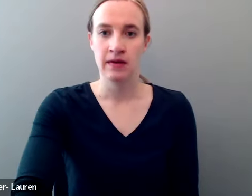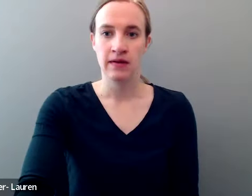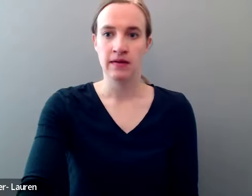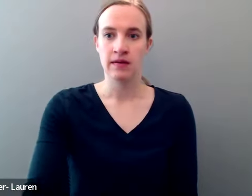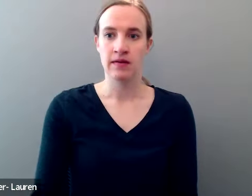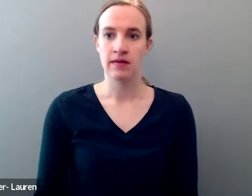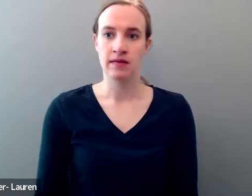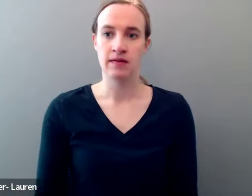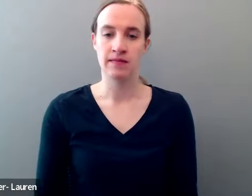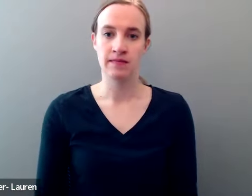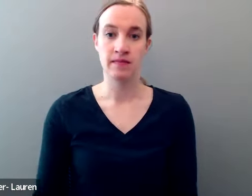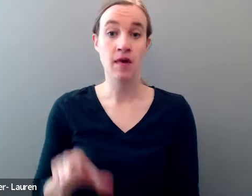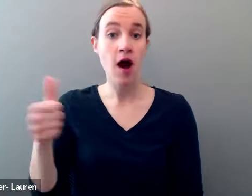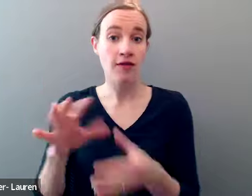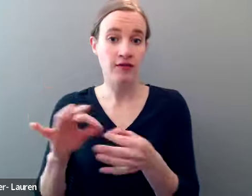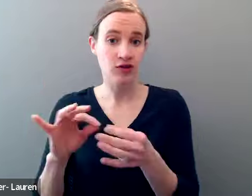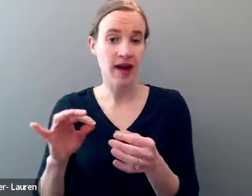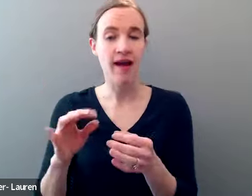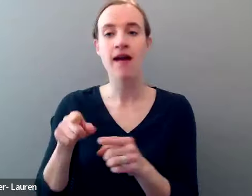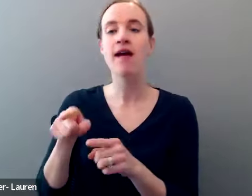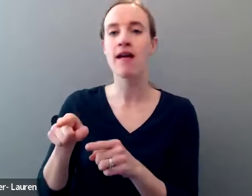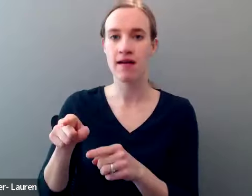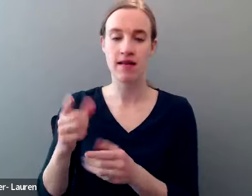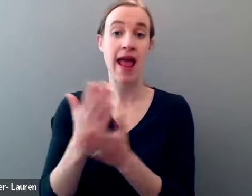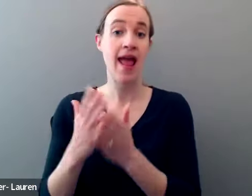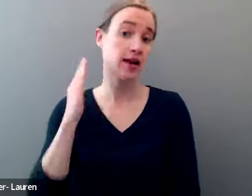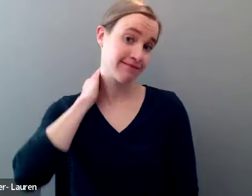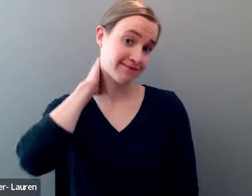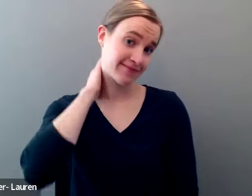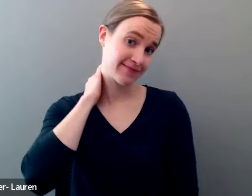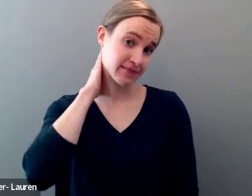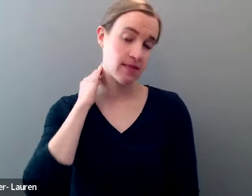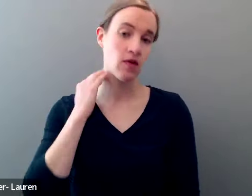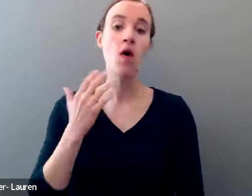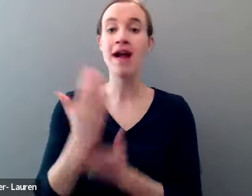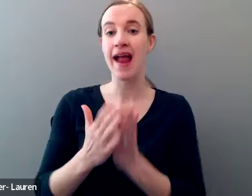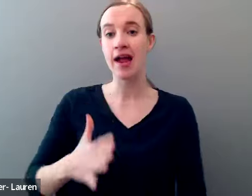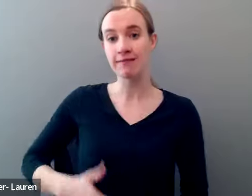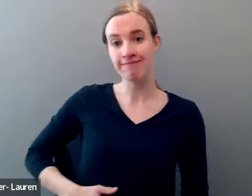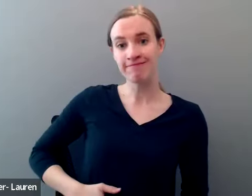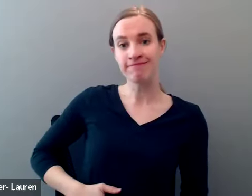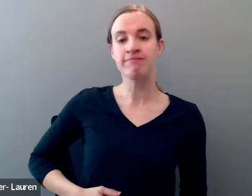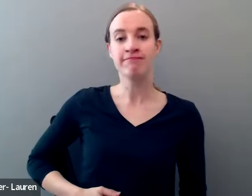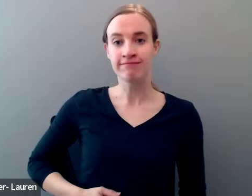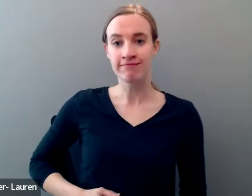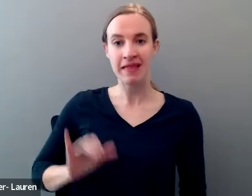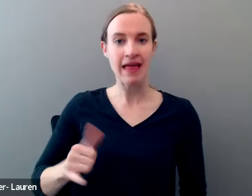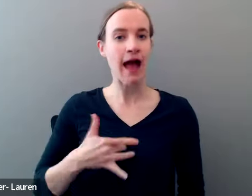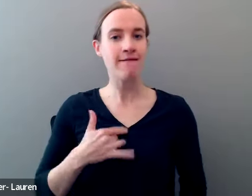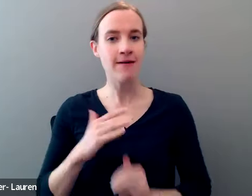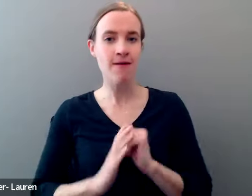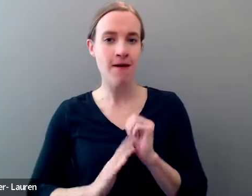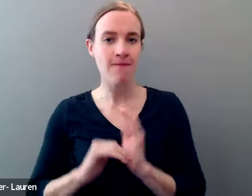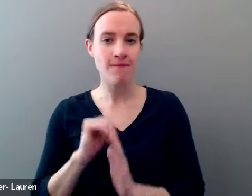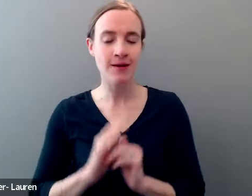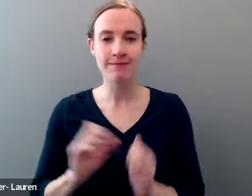Rubbing on the back of my neck. Yeah. Okay. Oh yeah. Holding my hand on my tummy. Yeah. It can be so